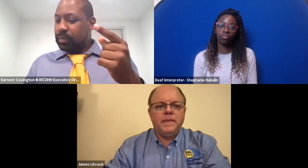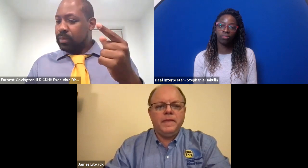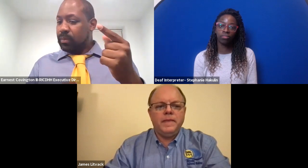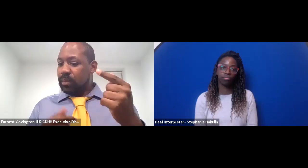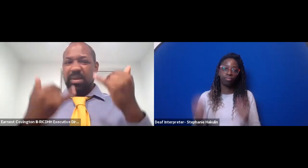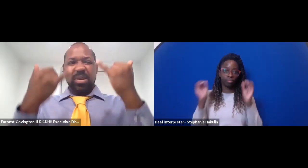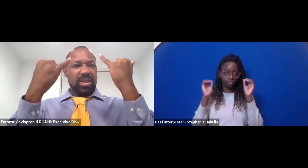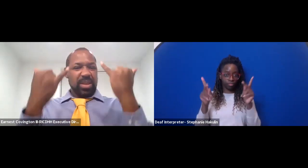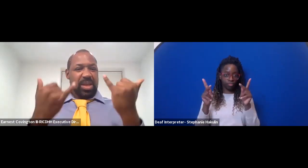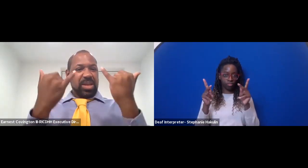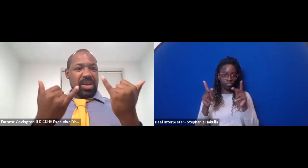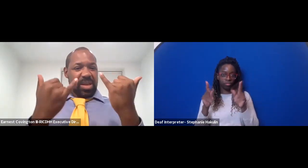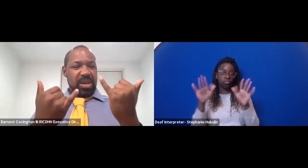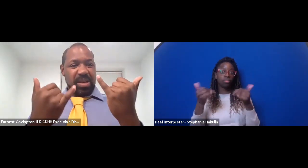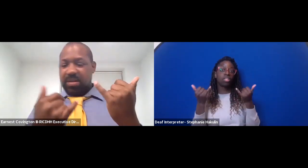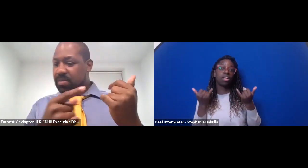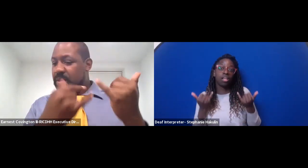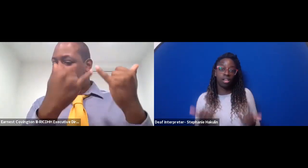Okay, so